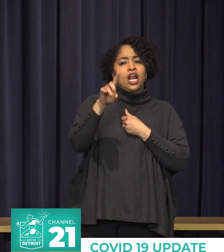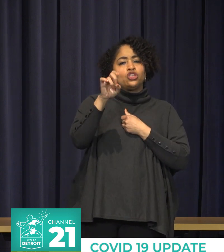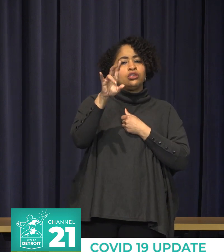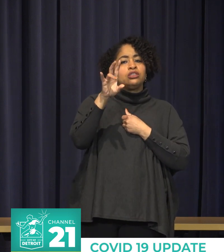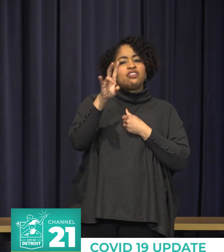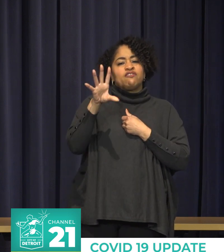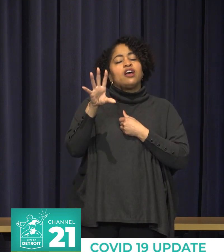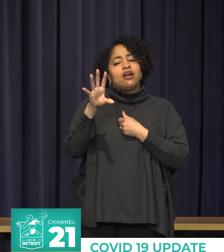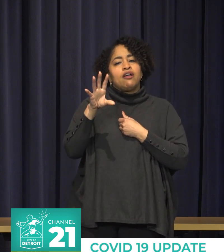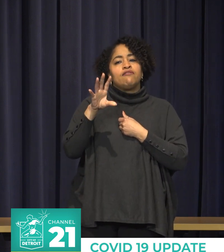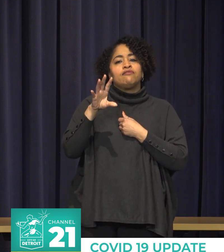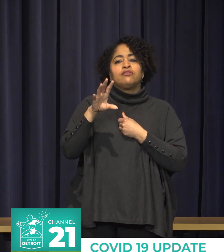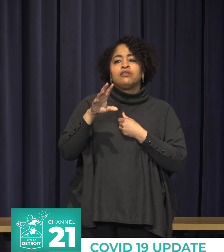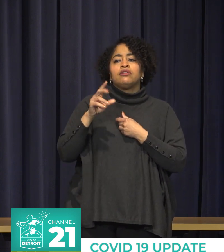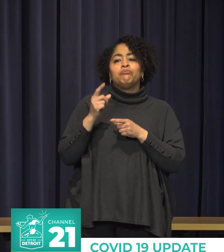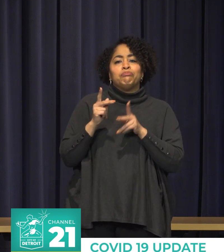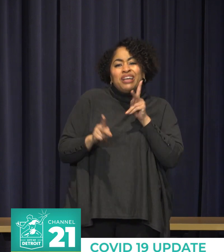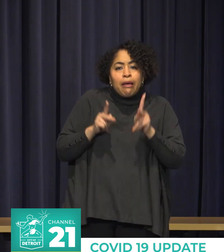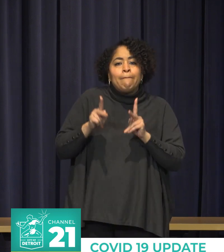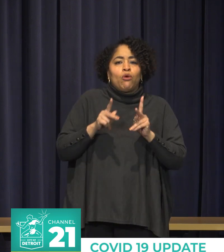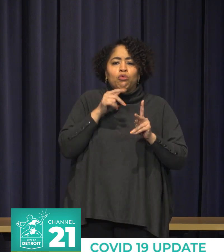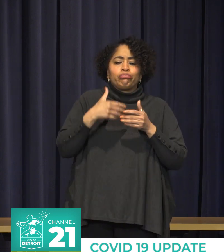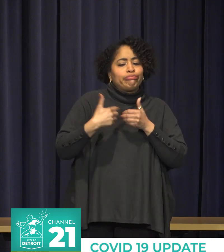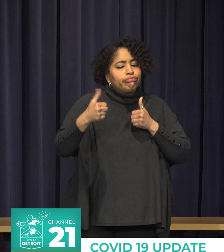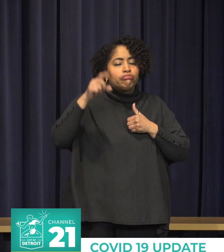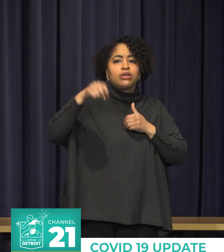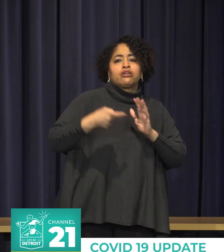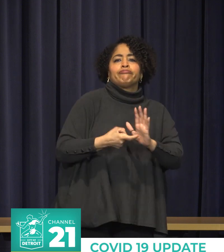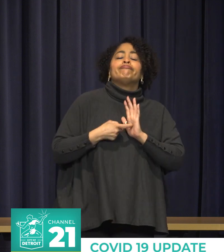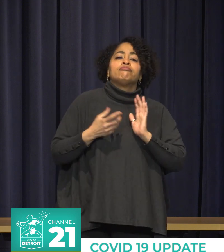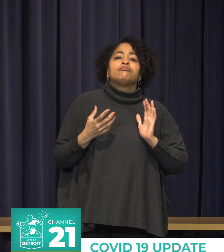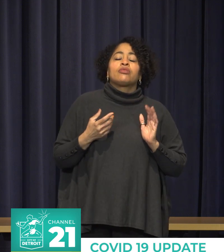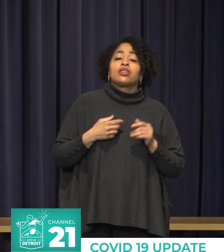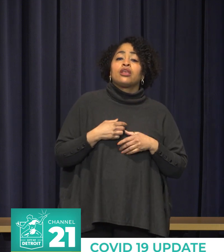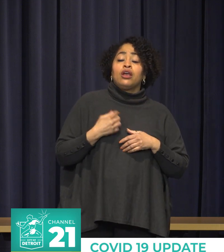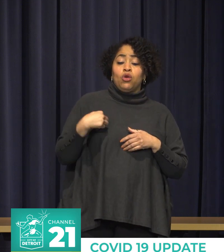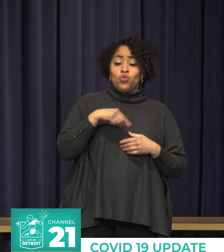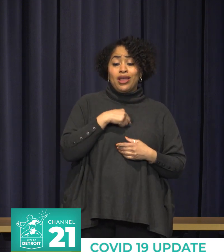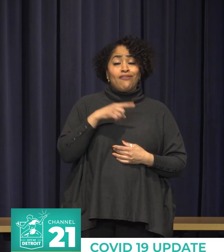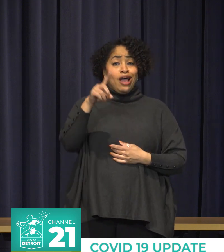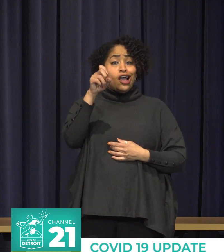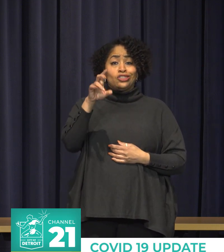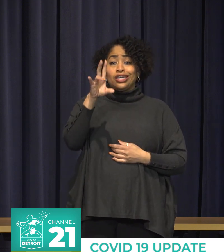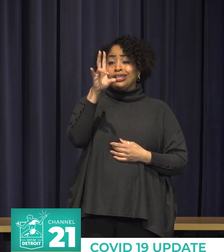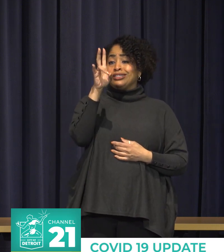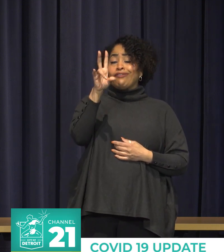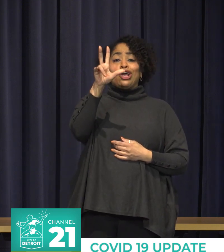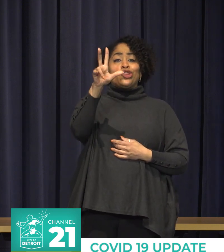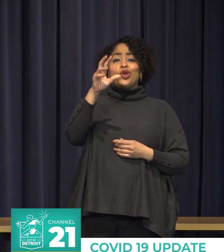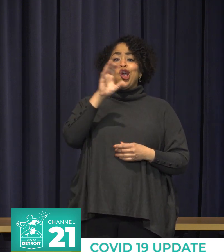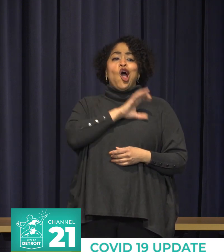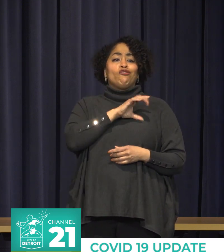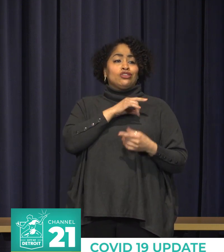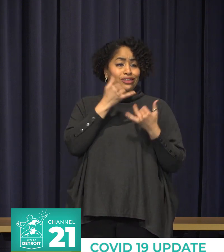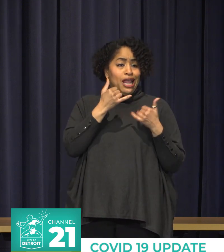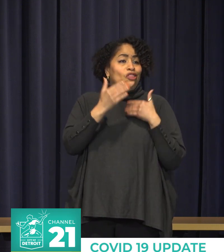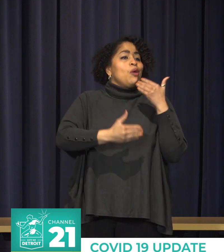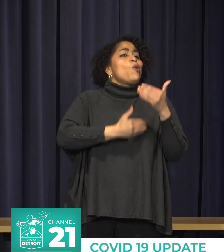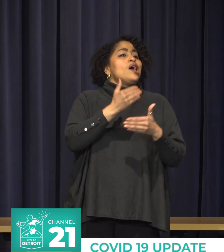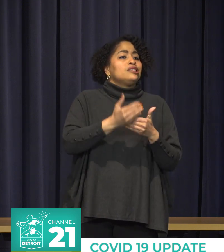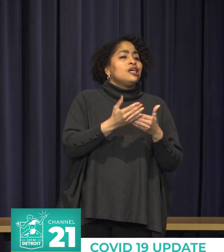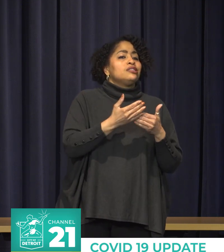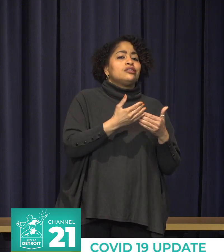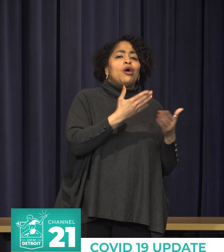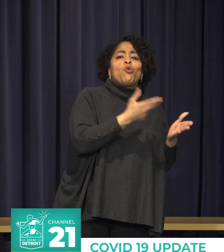civilians. But the trends are changing dramatically. We have 173 officers in the process of